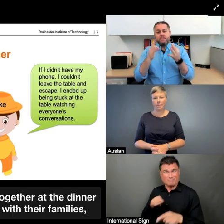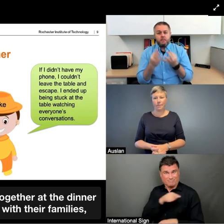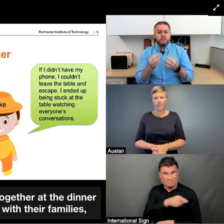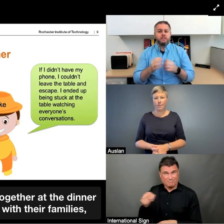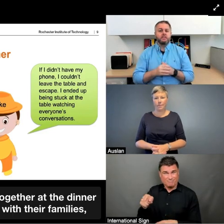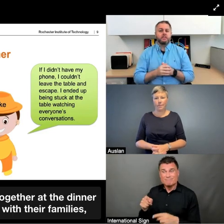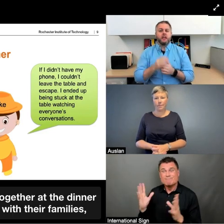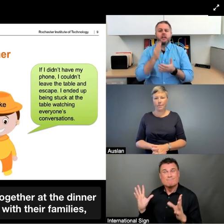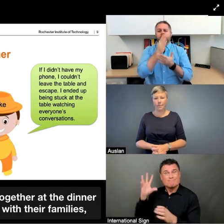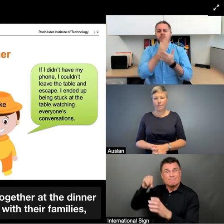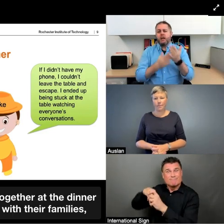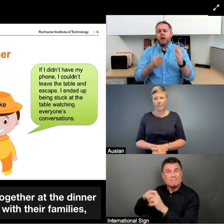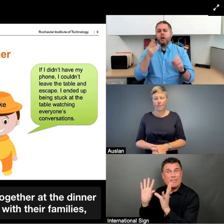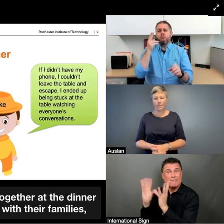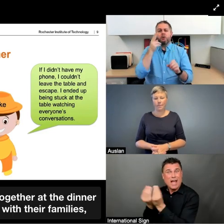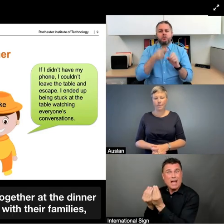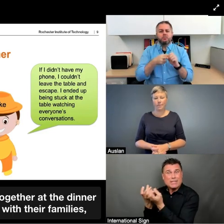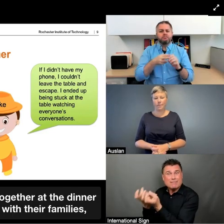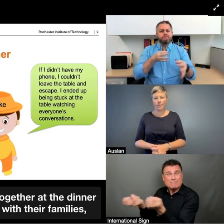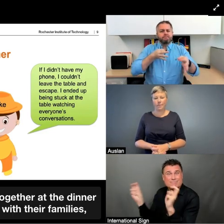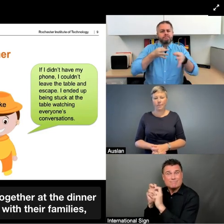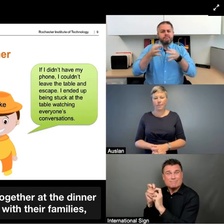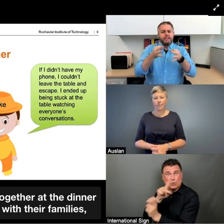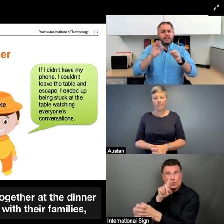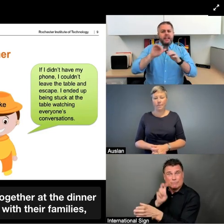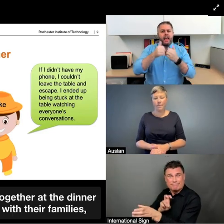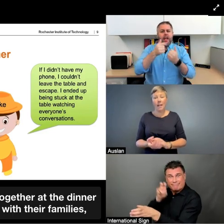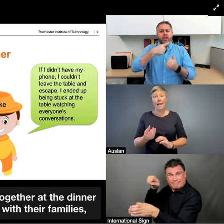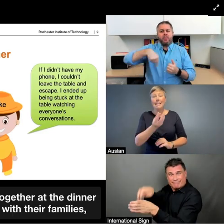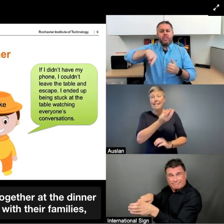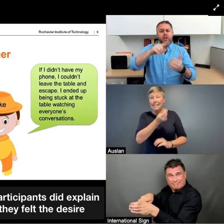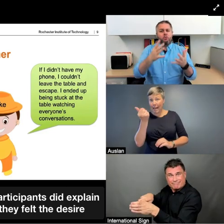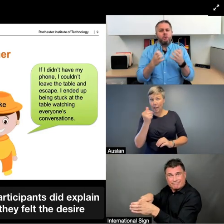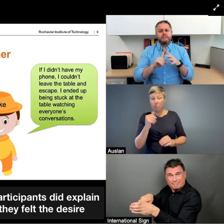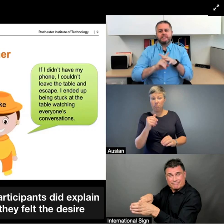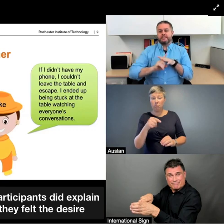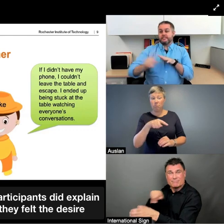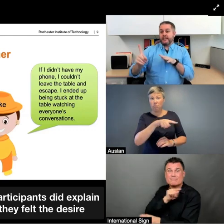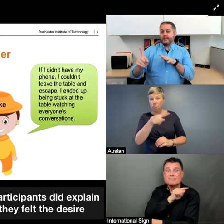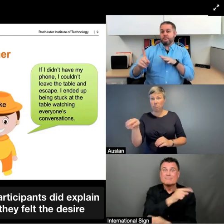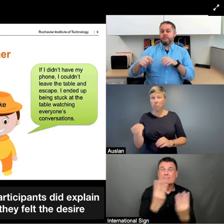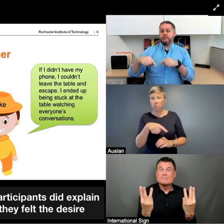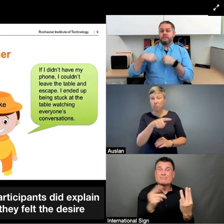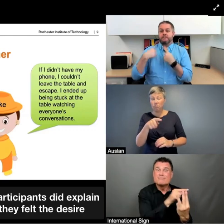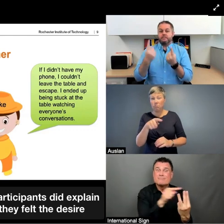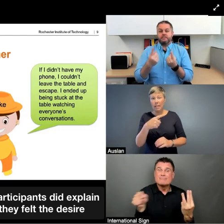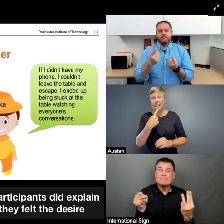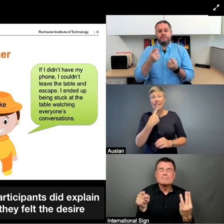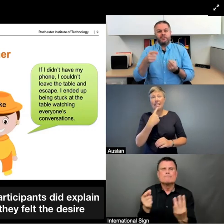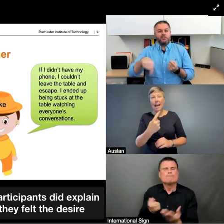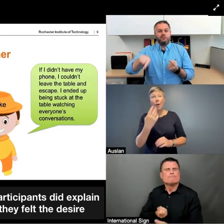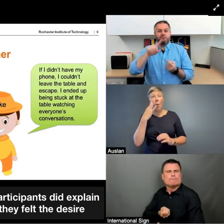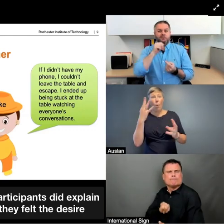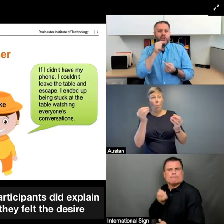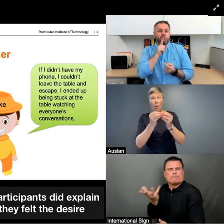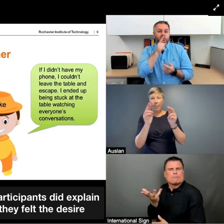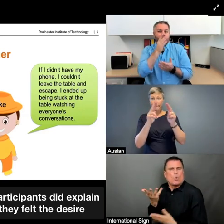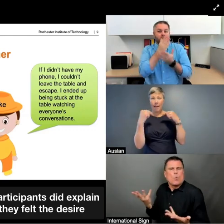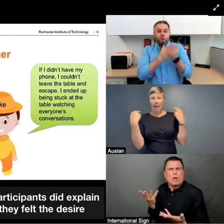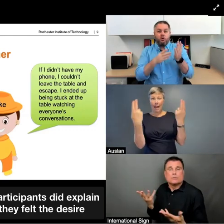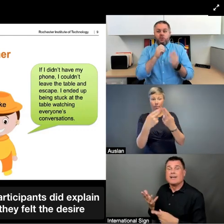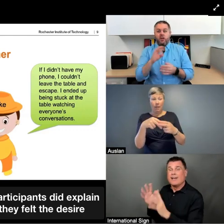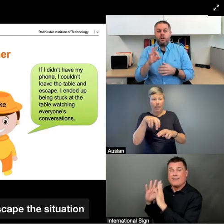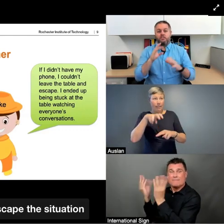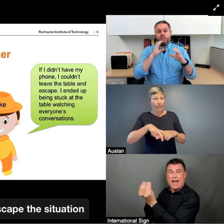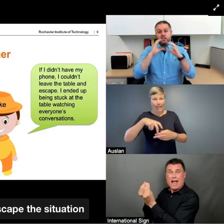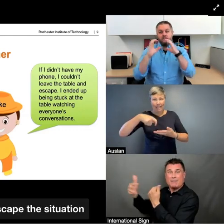When together at the dinner table with their families, some participants did explain that they felt